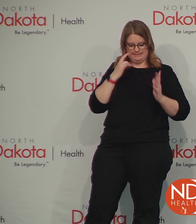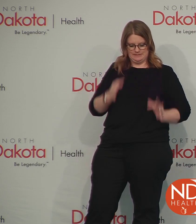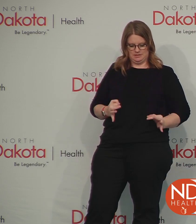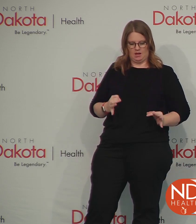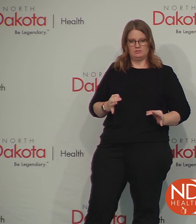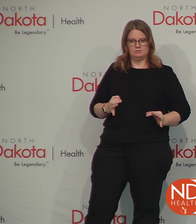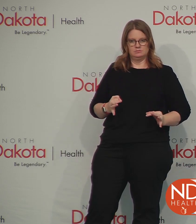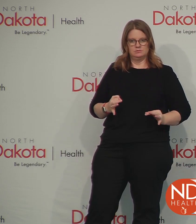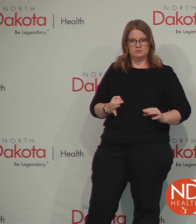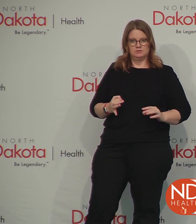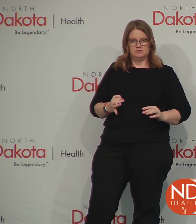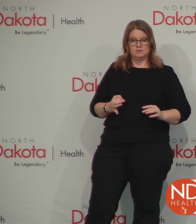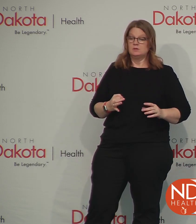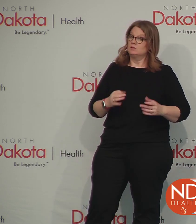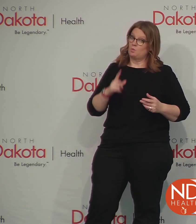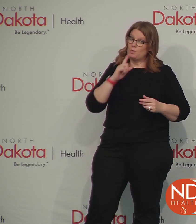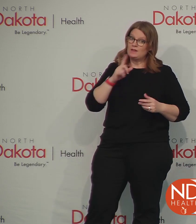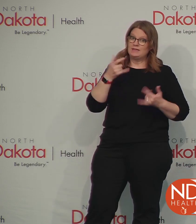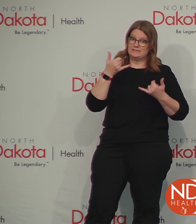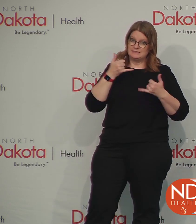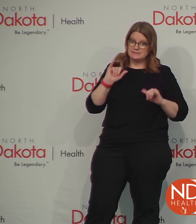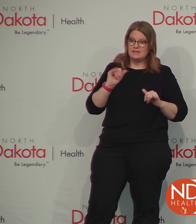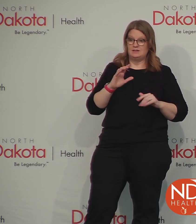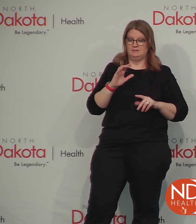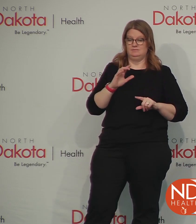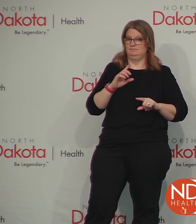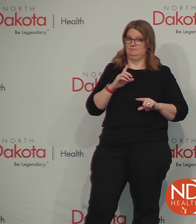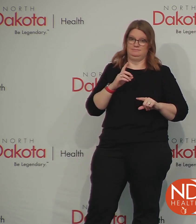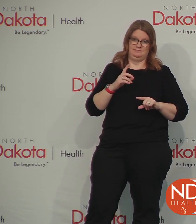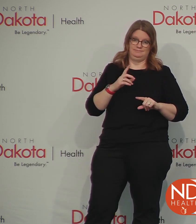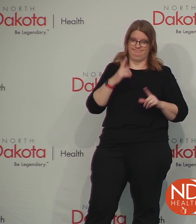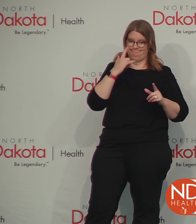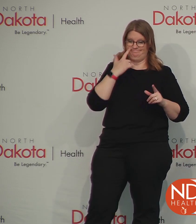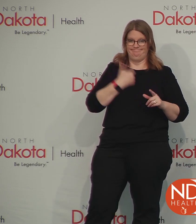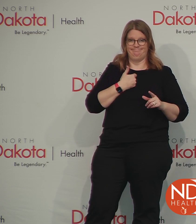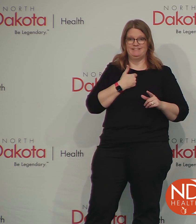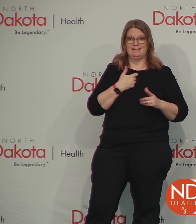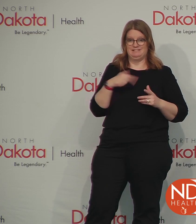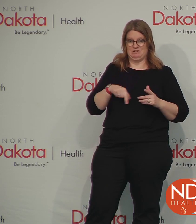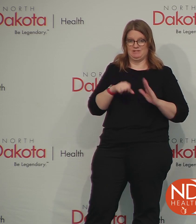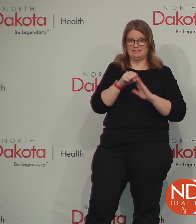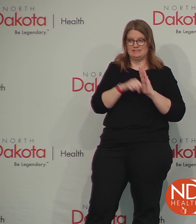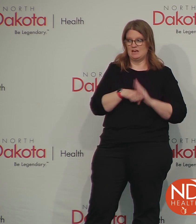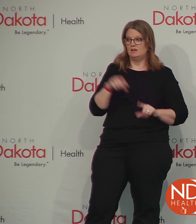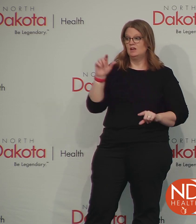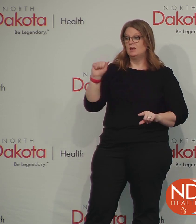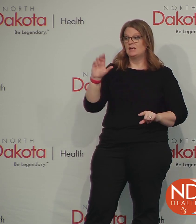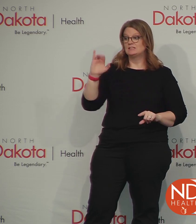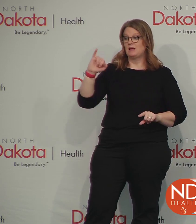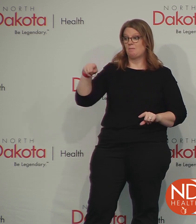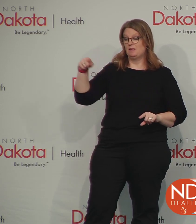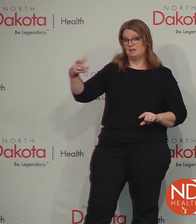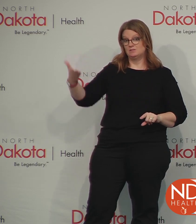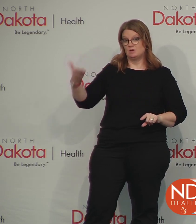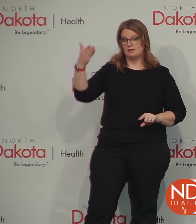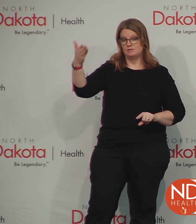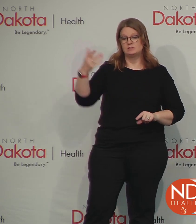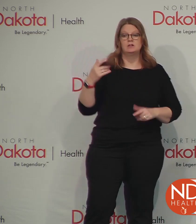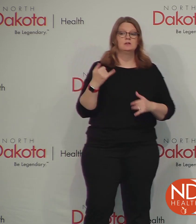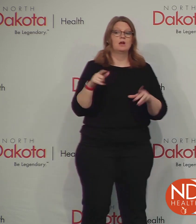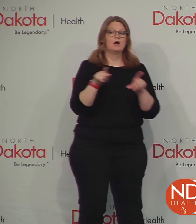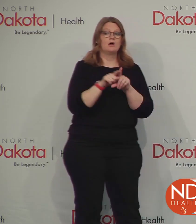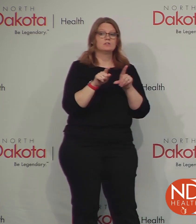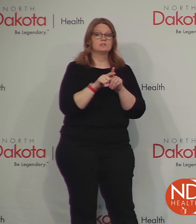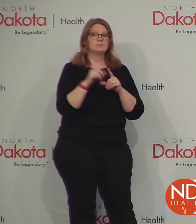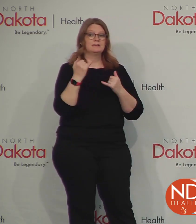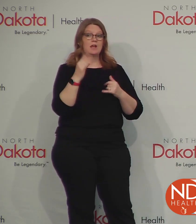it is still up to the states. ACIP is just a recommendation. Having said that, in talking about the tribes, I do want to